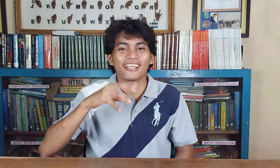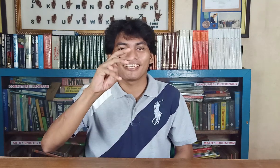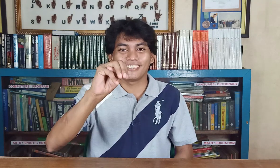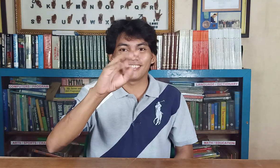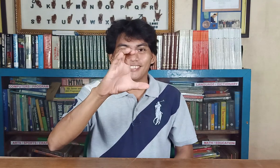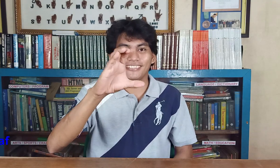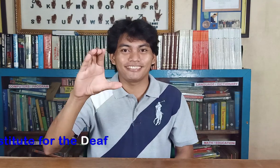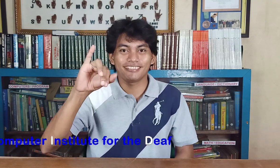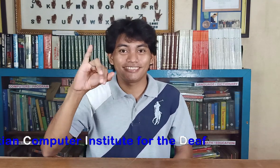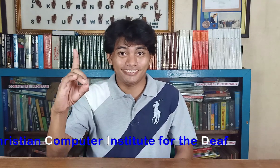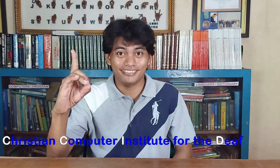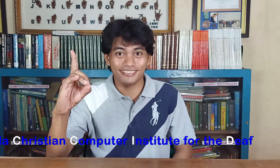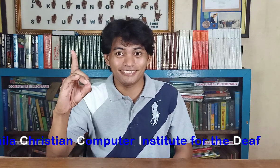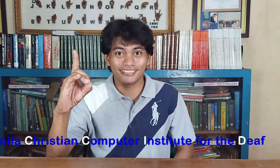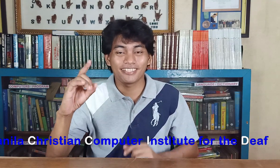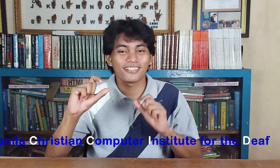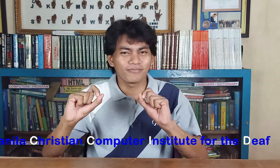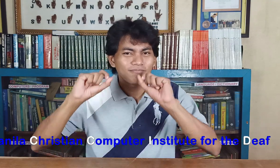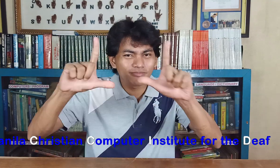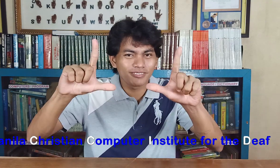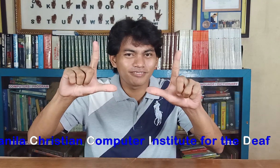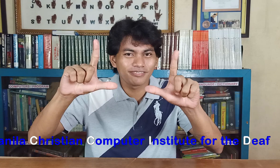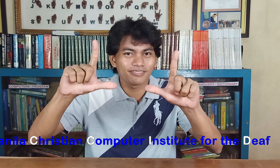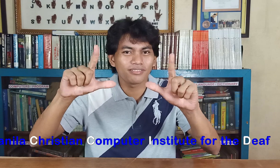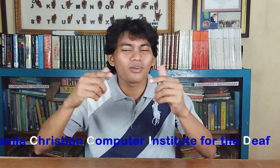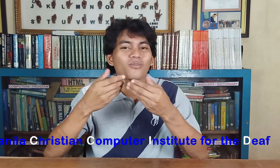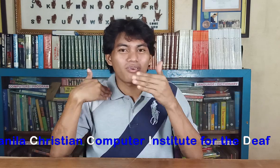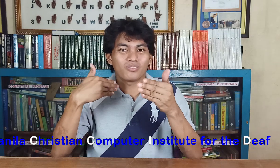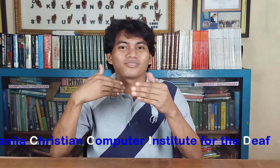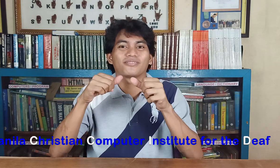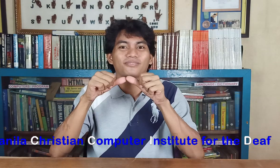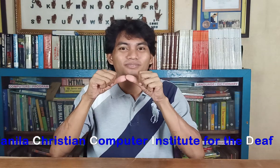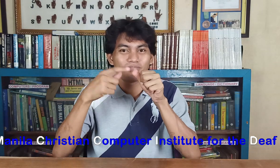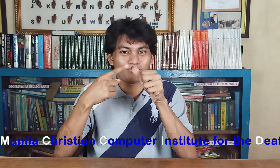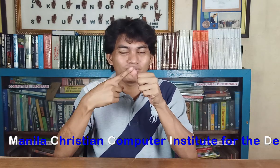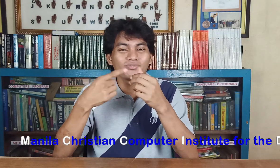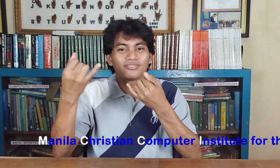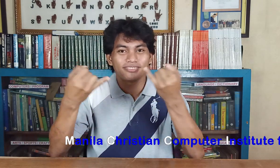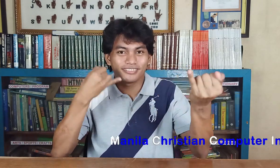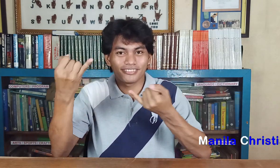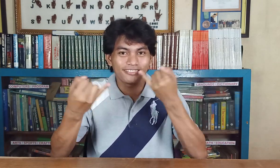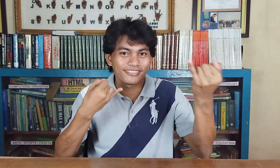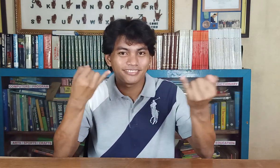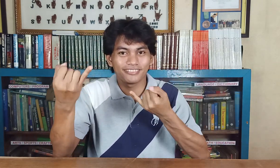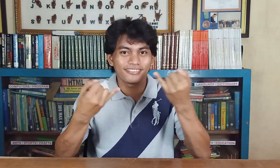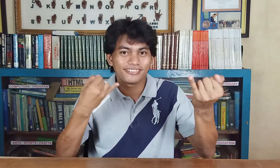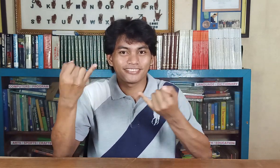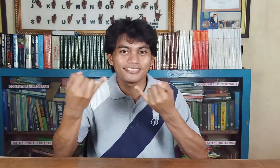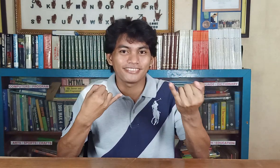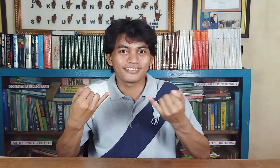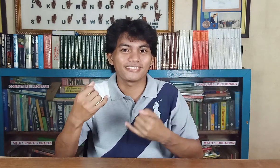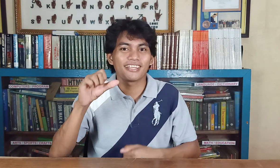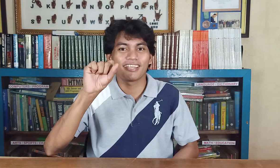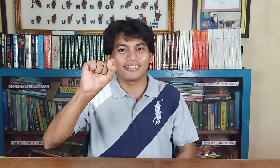Welcome to MCCID video log. Before we continue, may we invite you